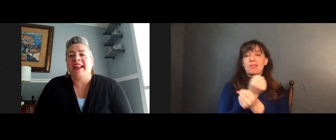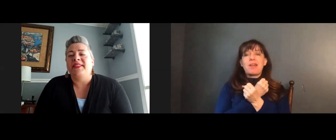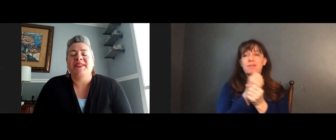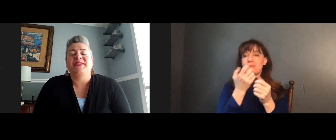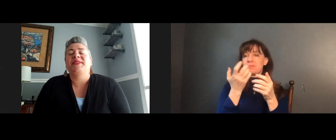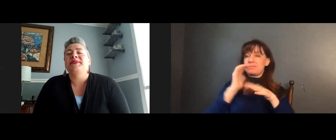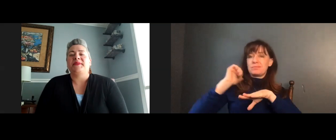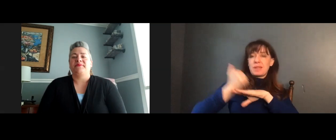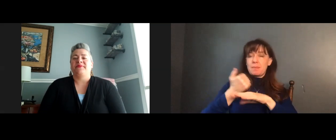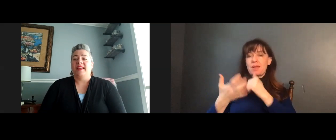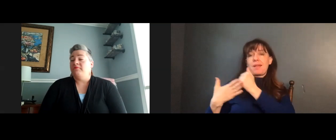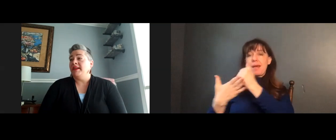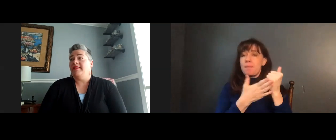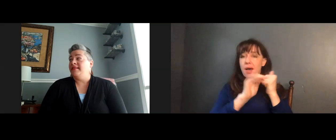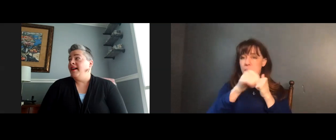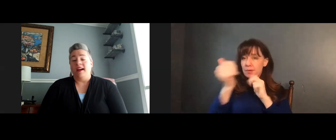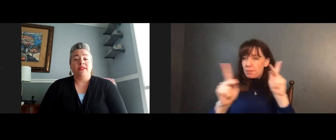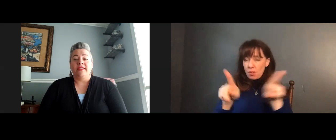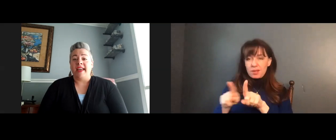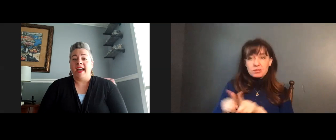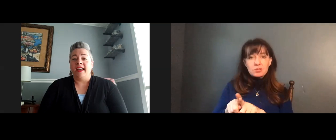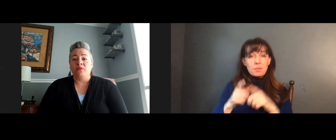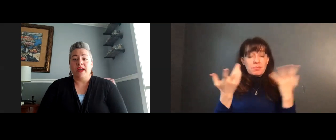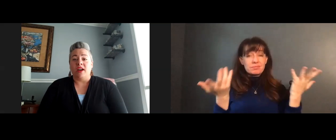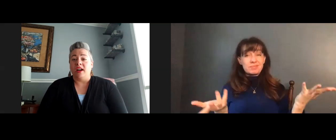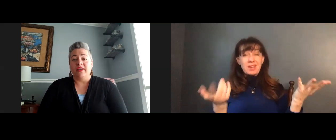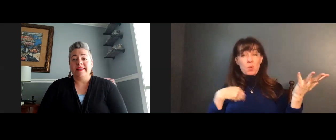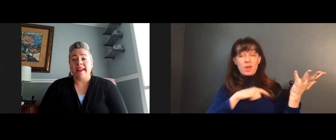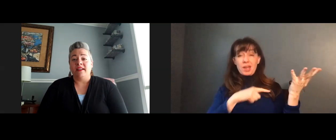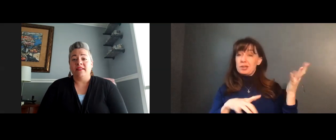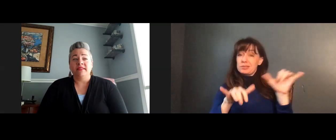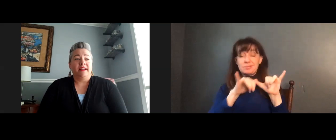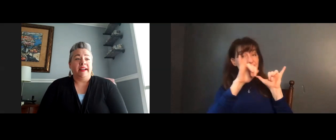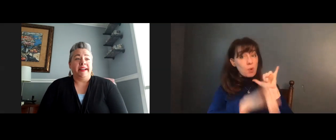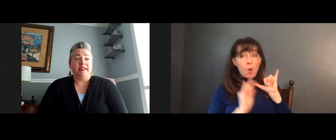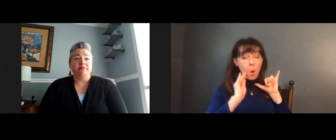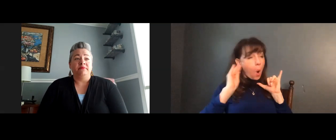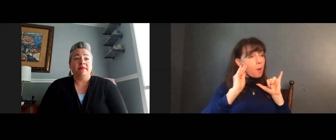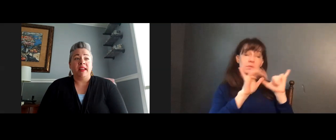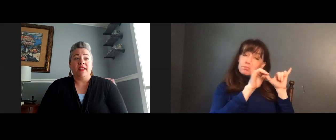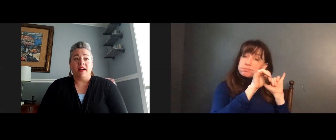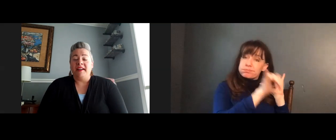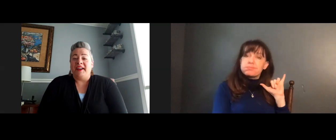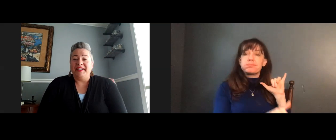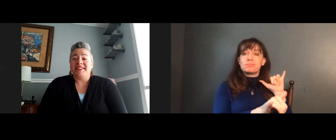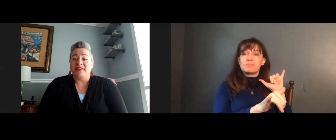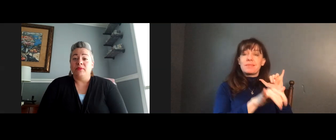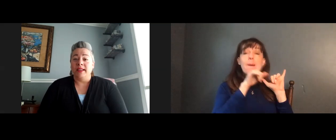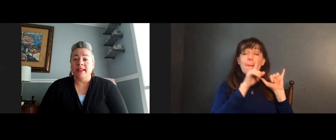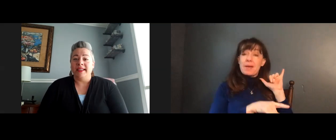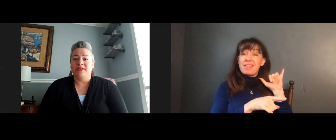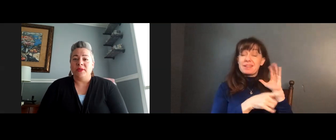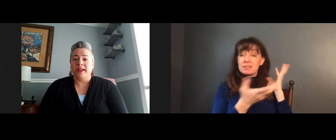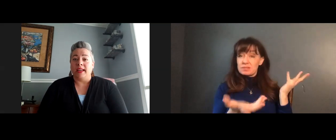to put it out there too so but other than that we are hunkering down um and honestly